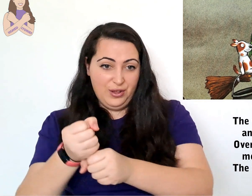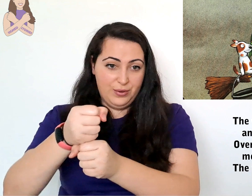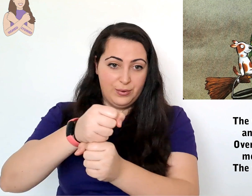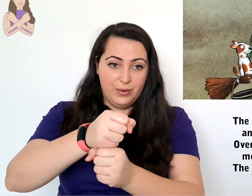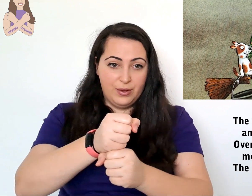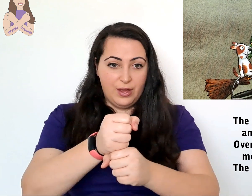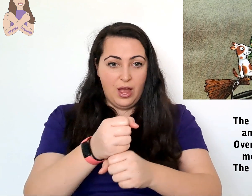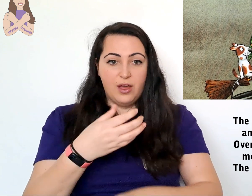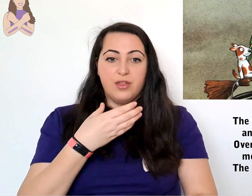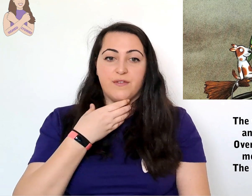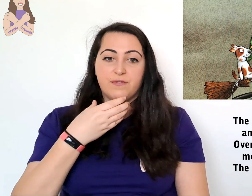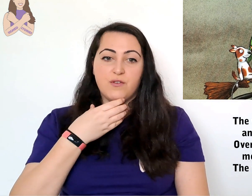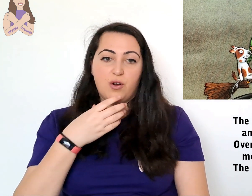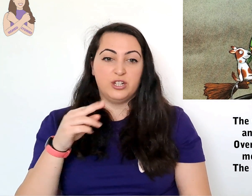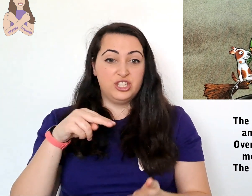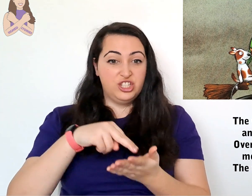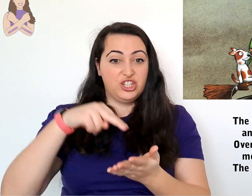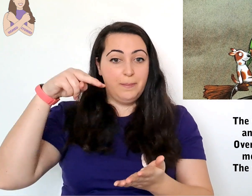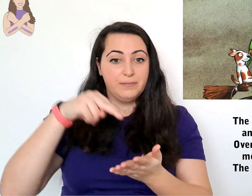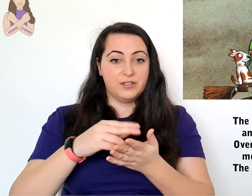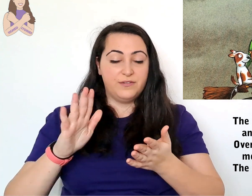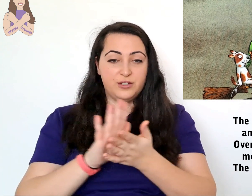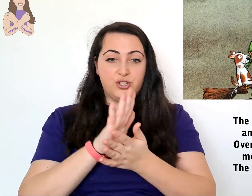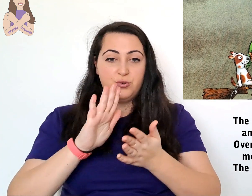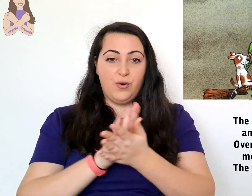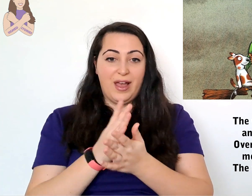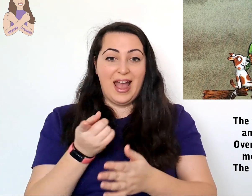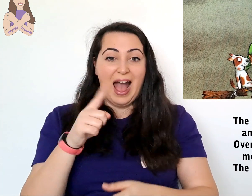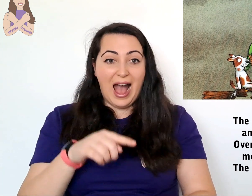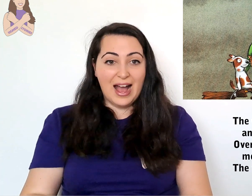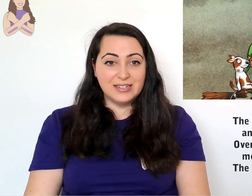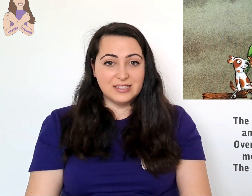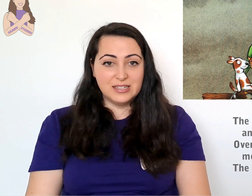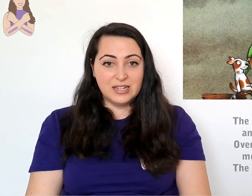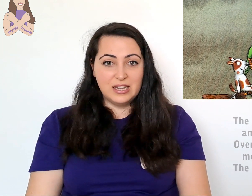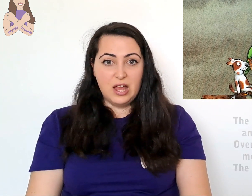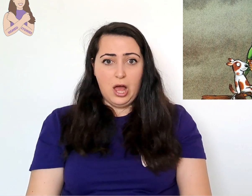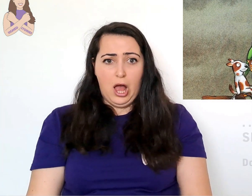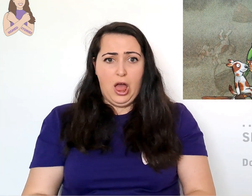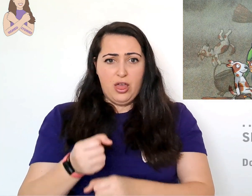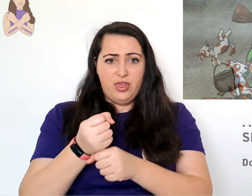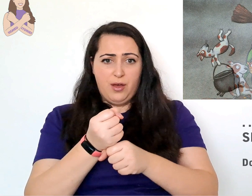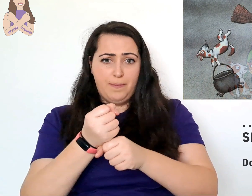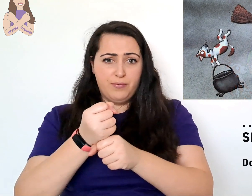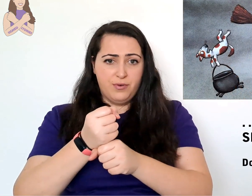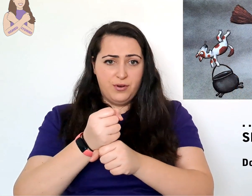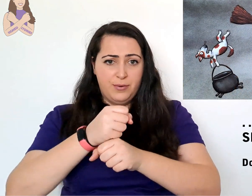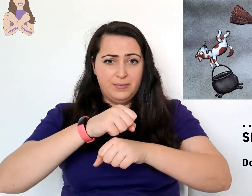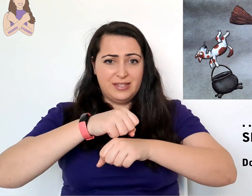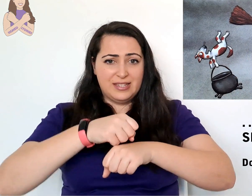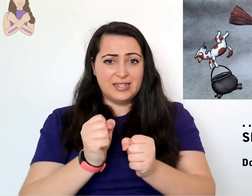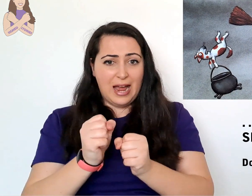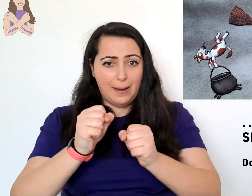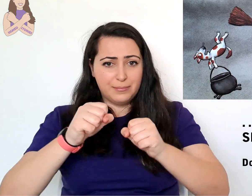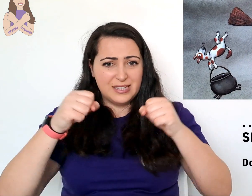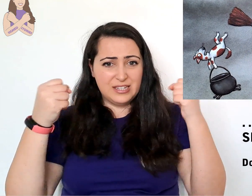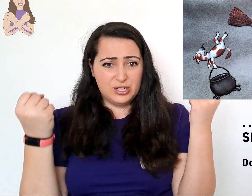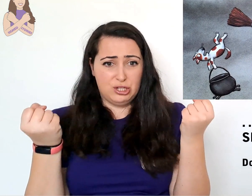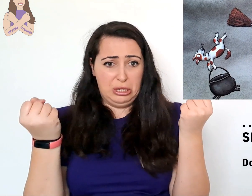flew. The frog jumped for joy and the broom snapped in two.